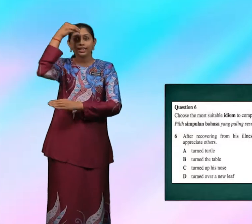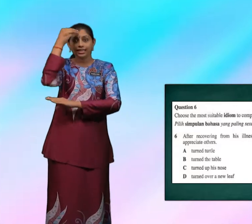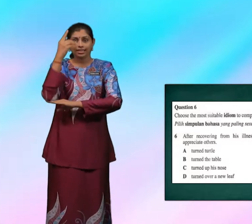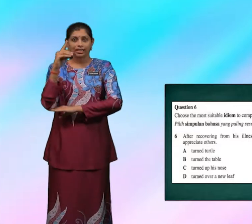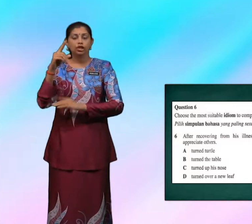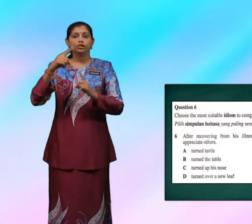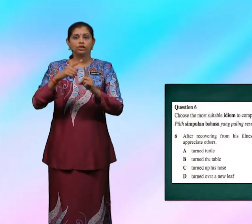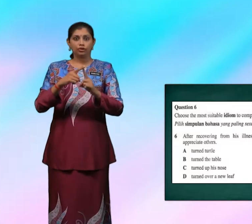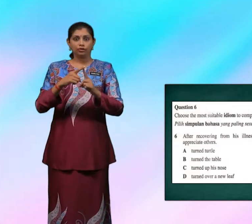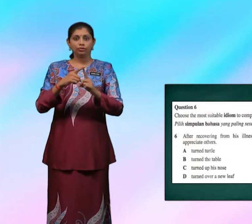learned to